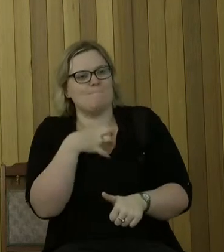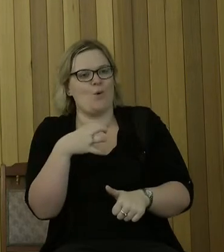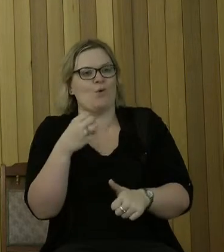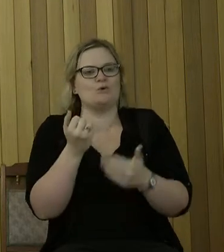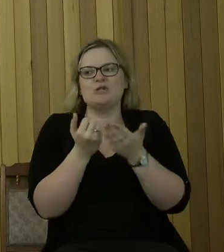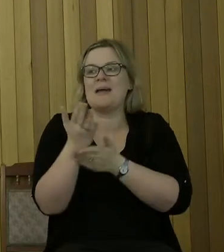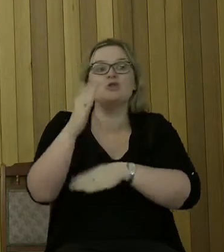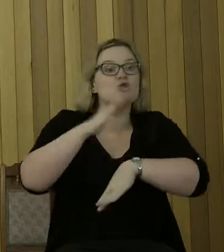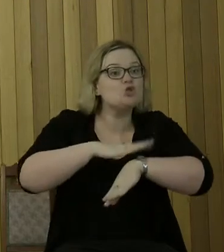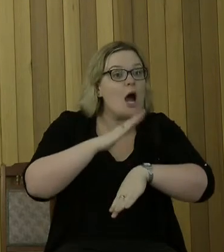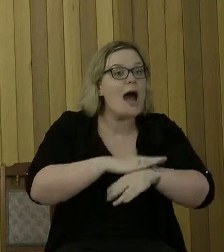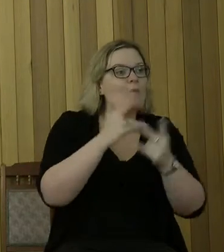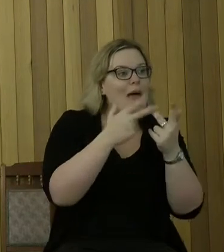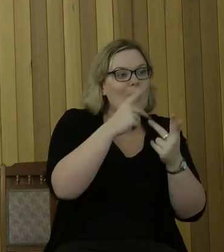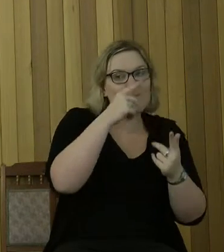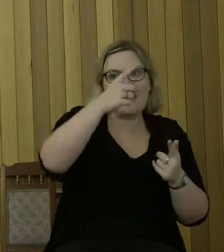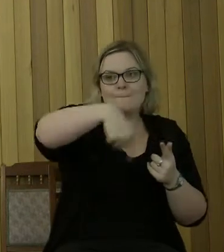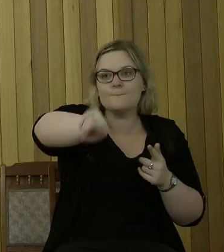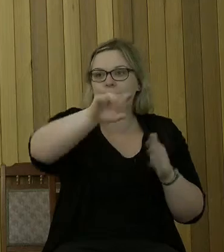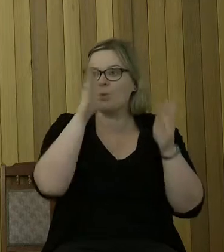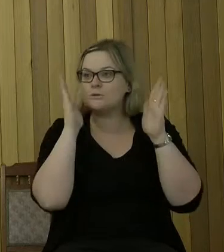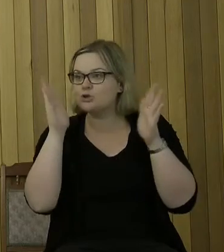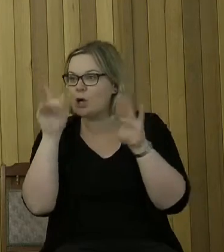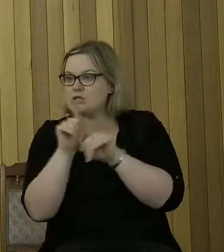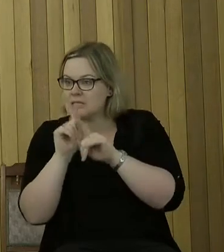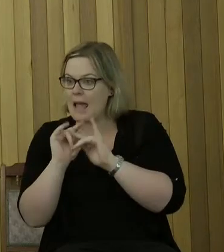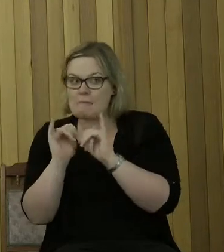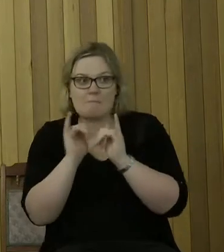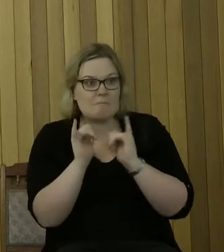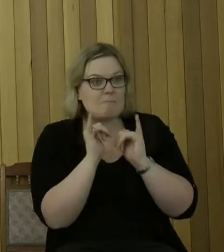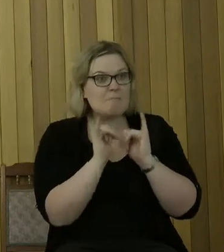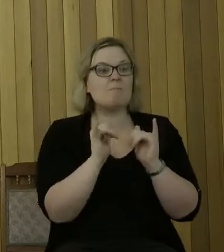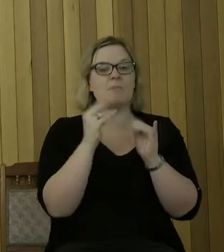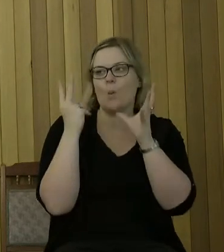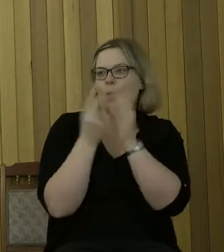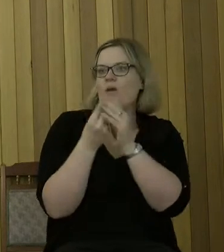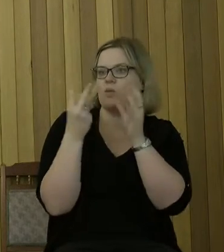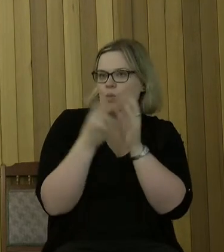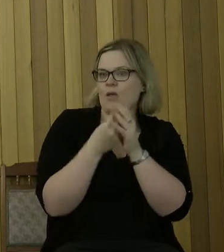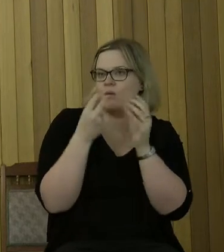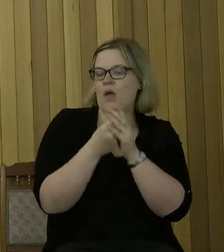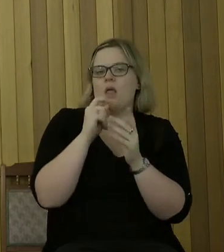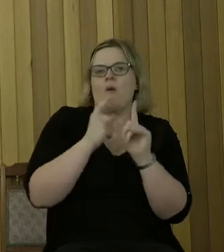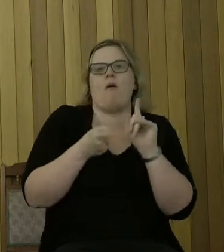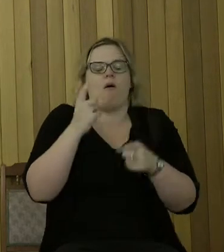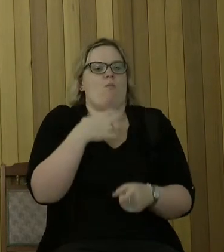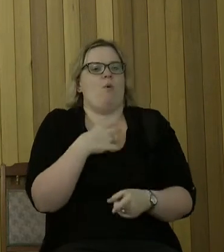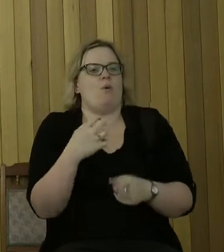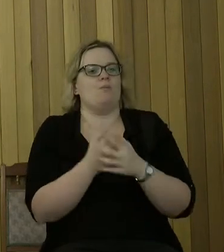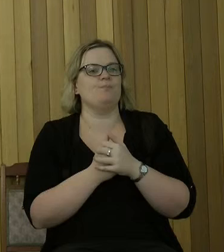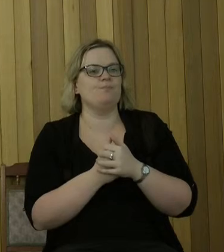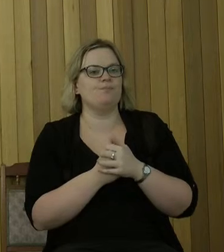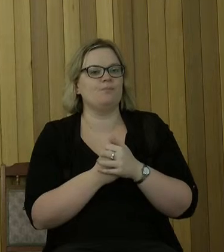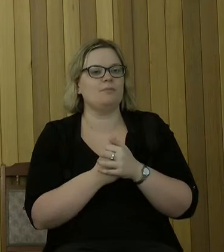time with others in the church community, in the body of Christ. But get it,